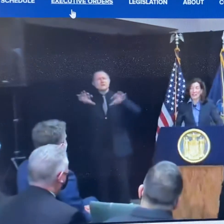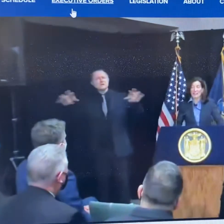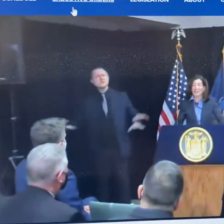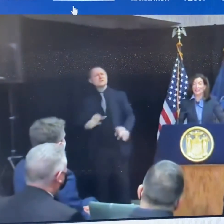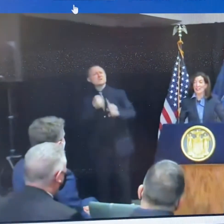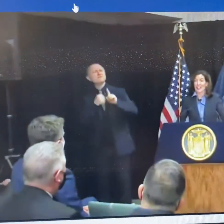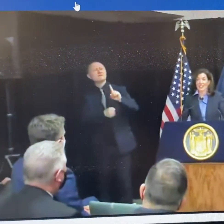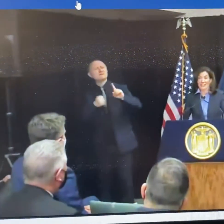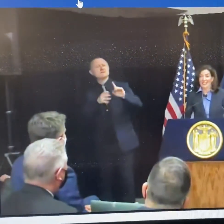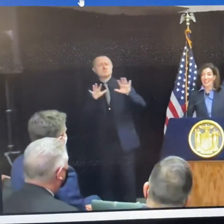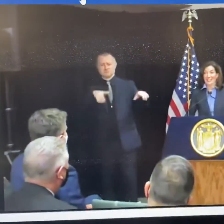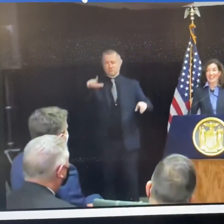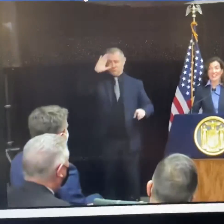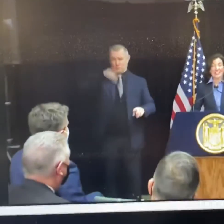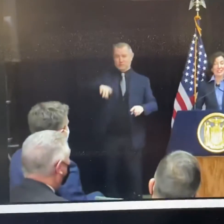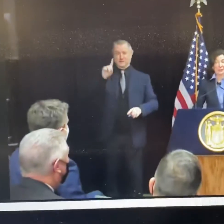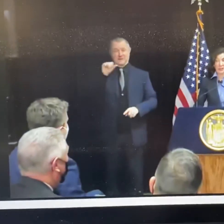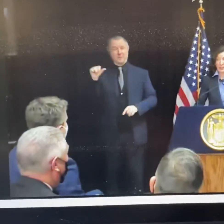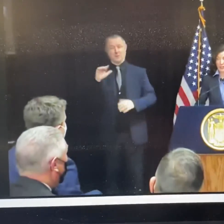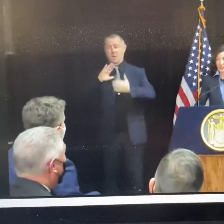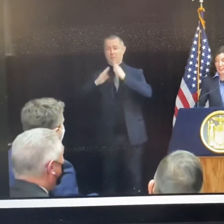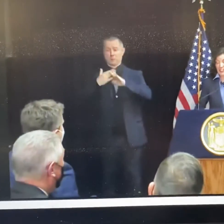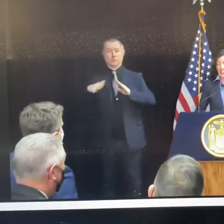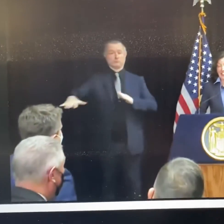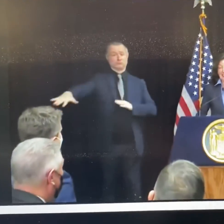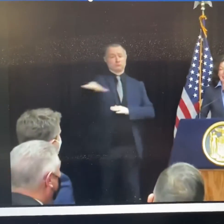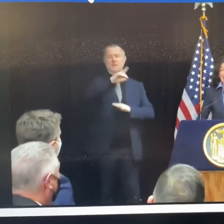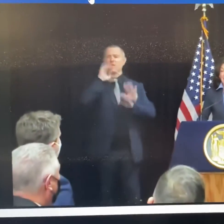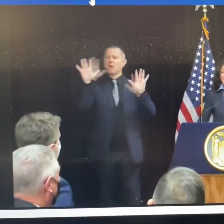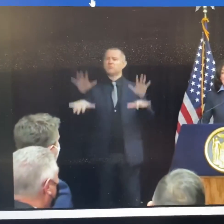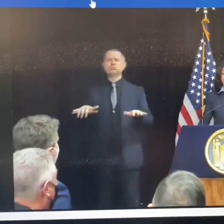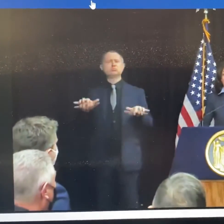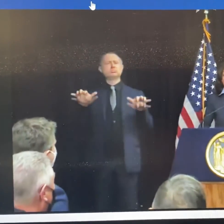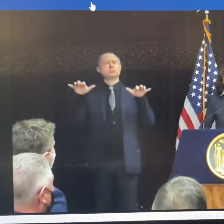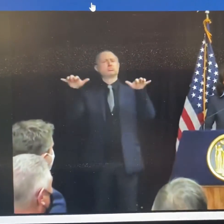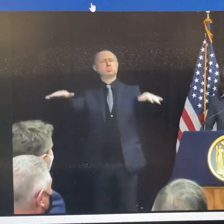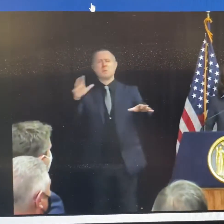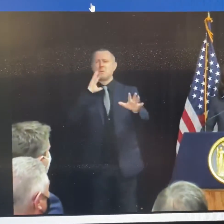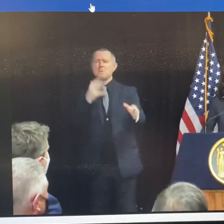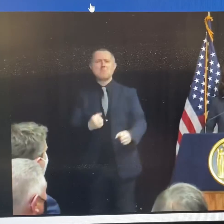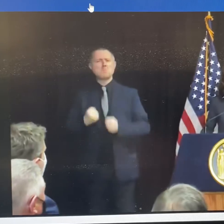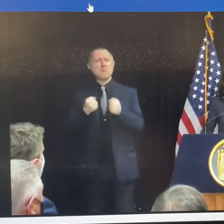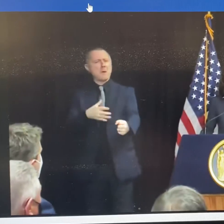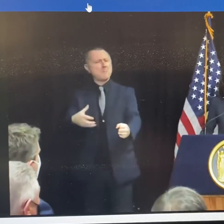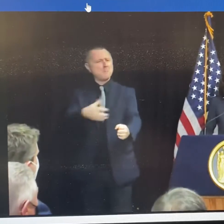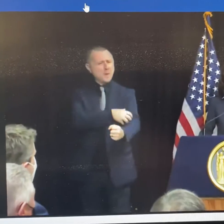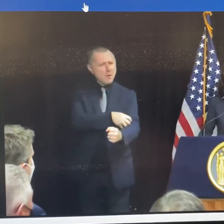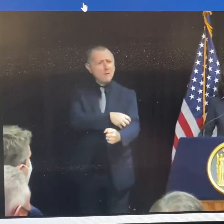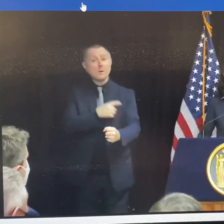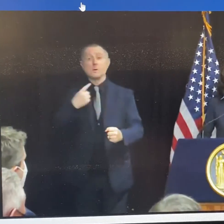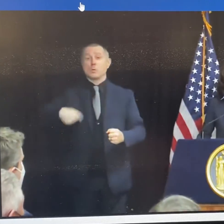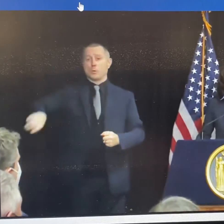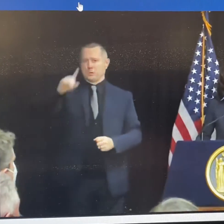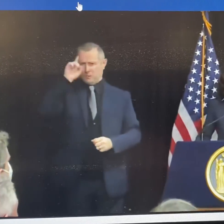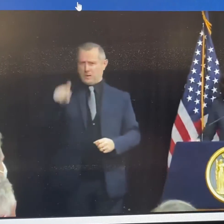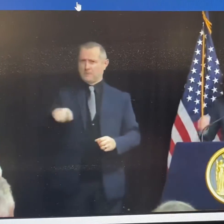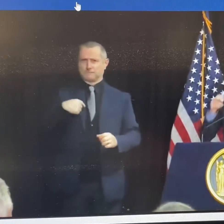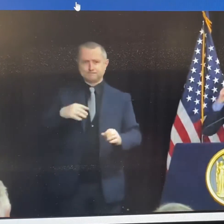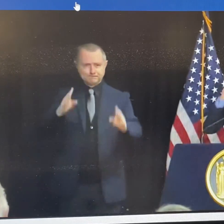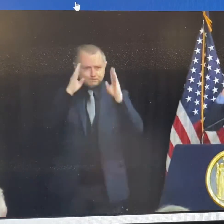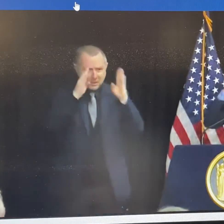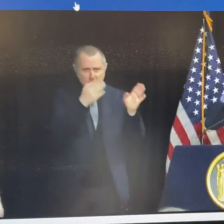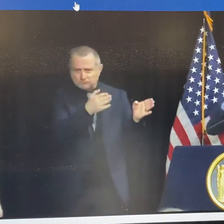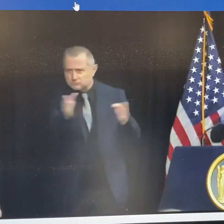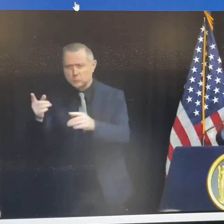community, and it is vast, it is influential, and it has a voice that needs to be heard, that finally we